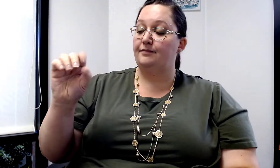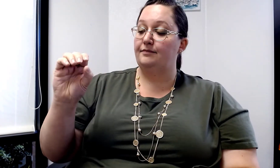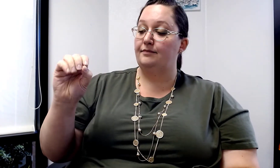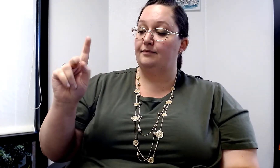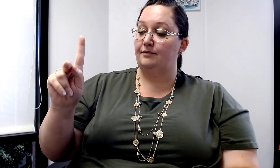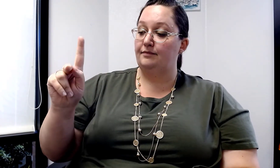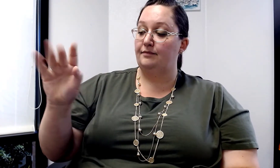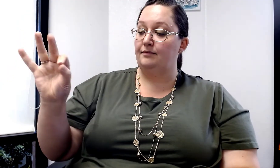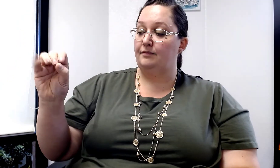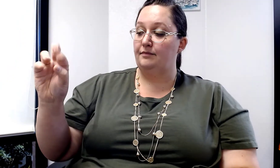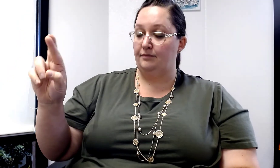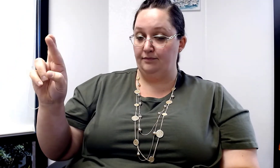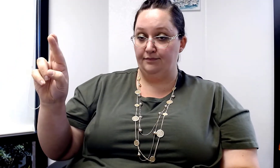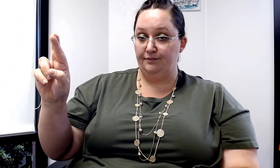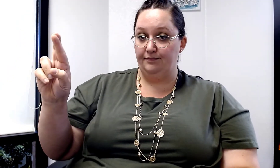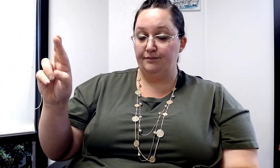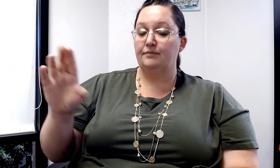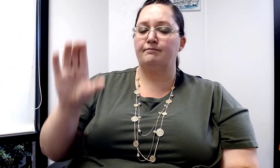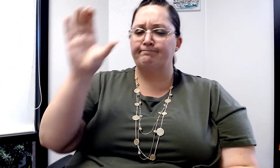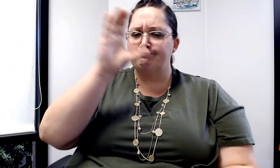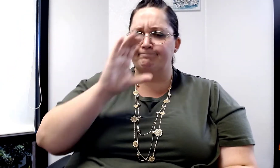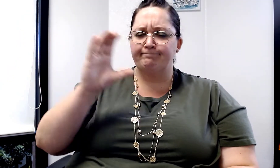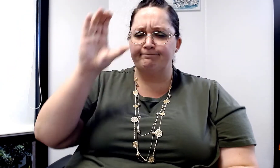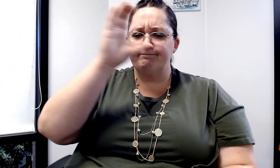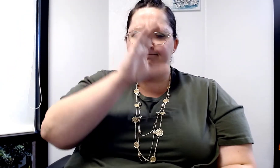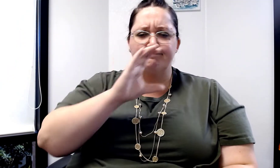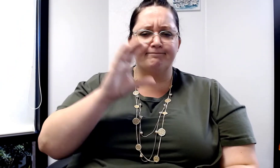47, look for or search.